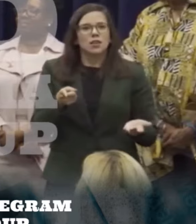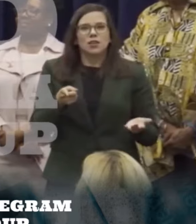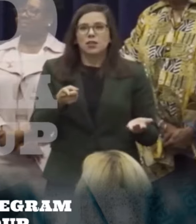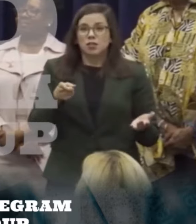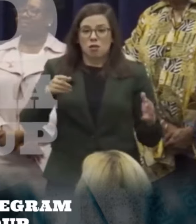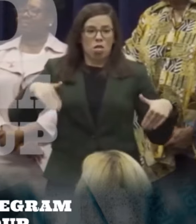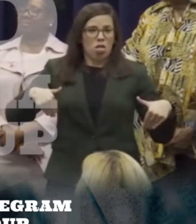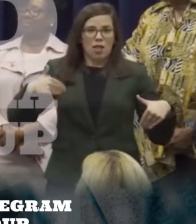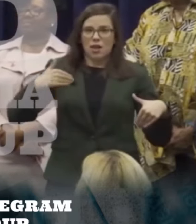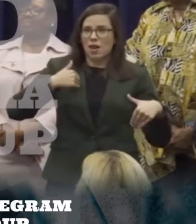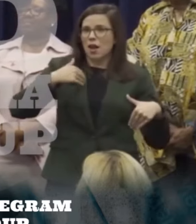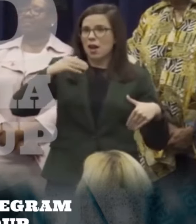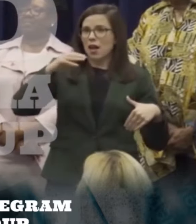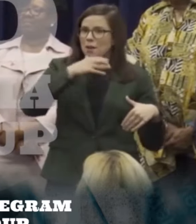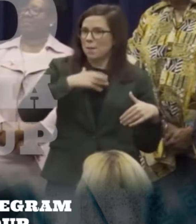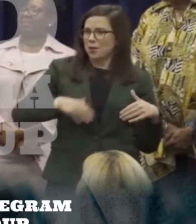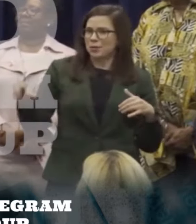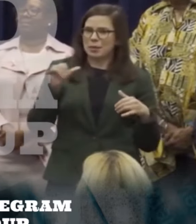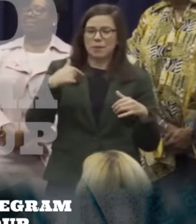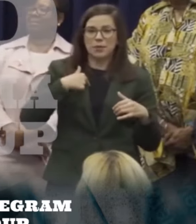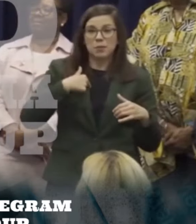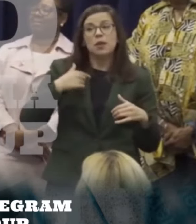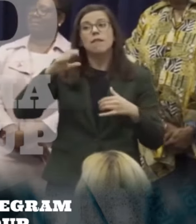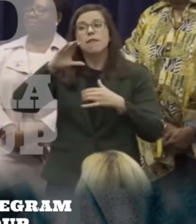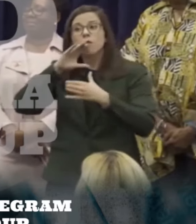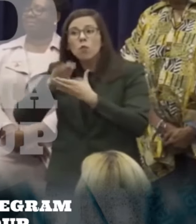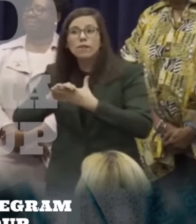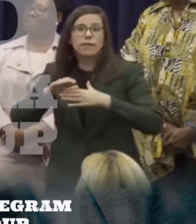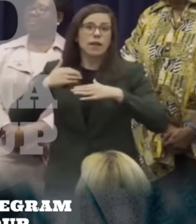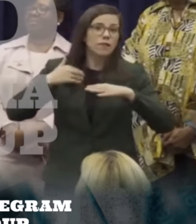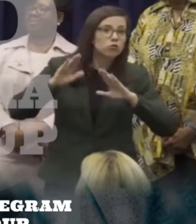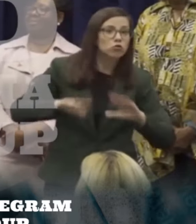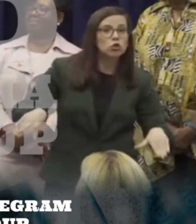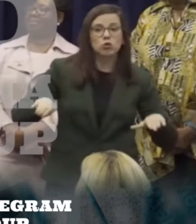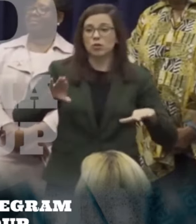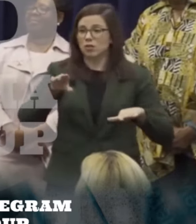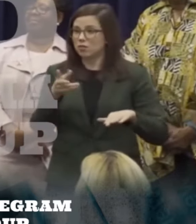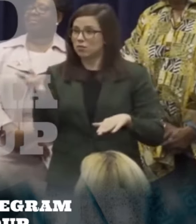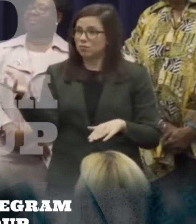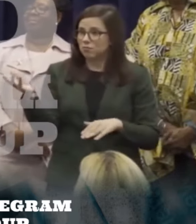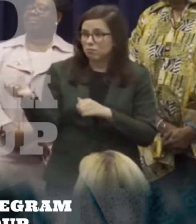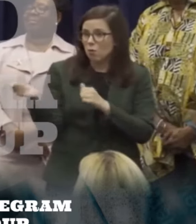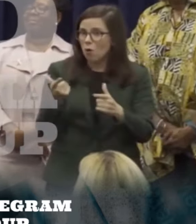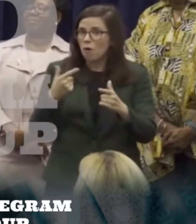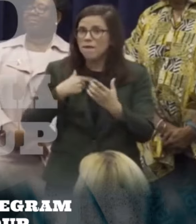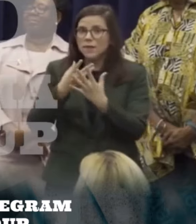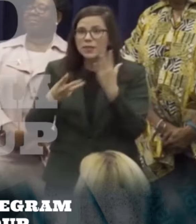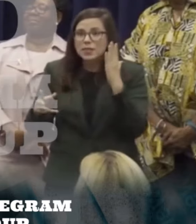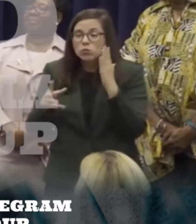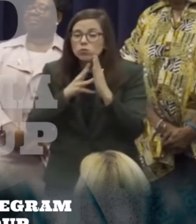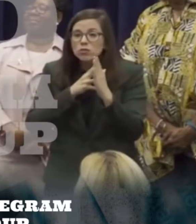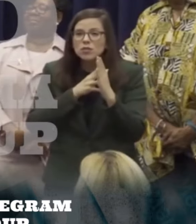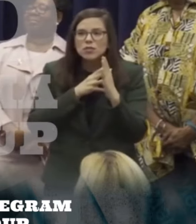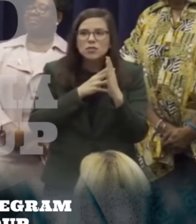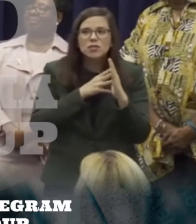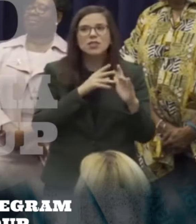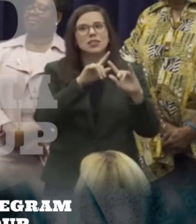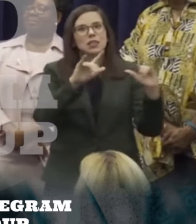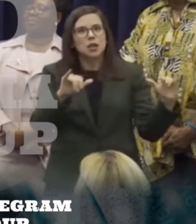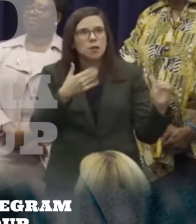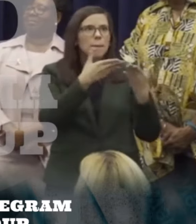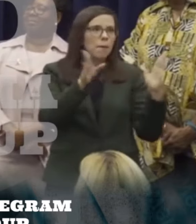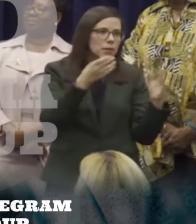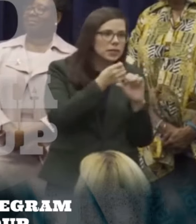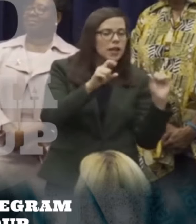had a mayor like me? I get that. I have a wife. I have children. They have schedules. And plus, we still have public safety that we